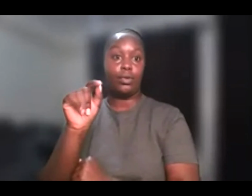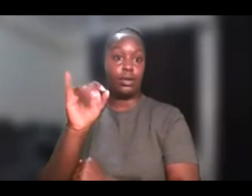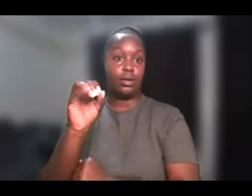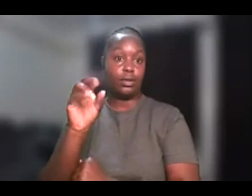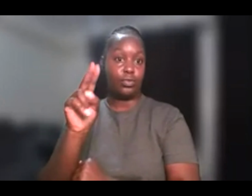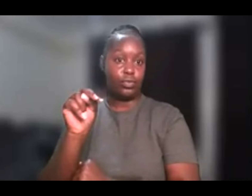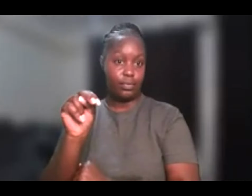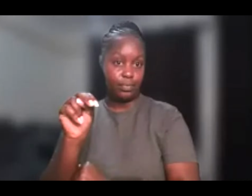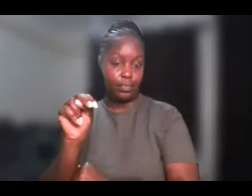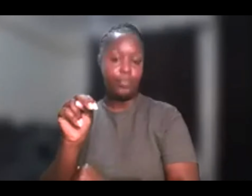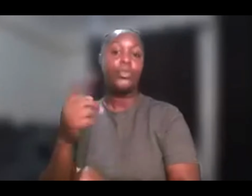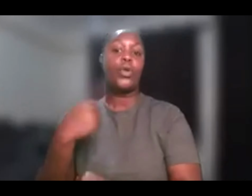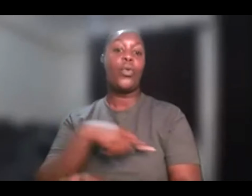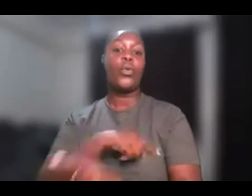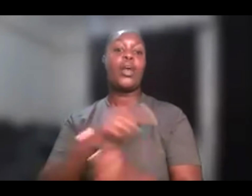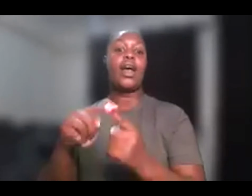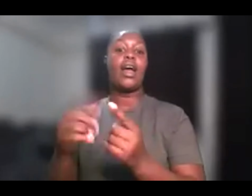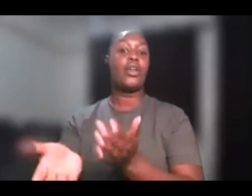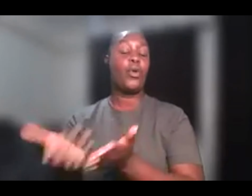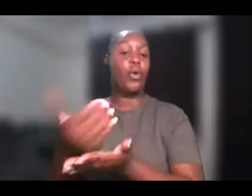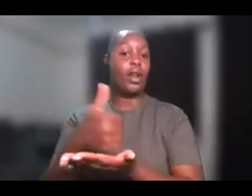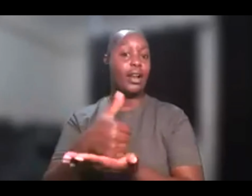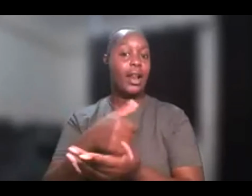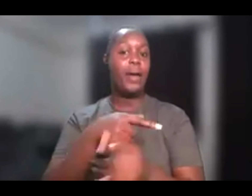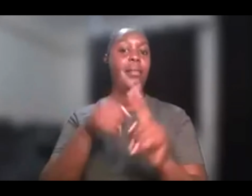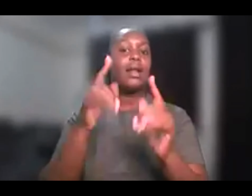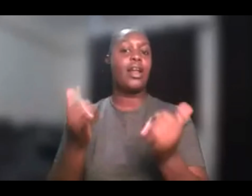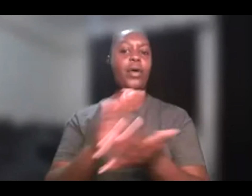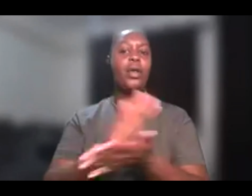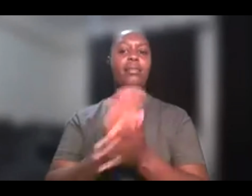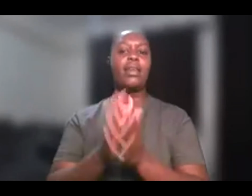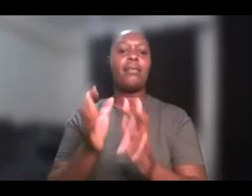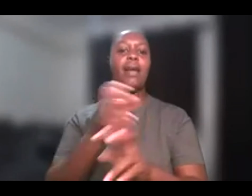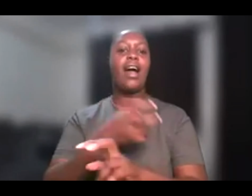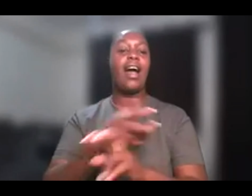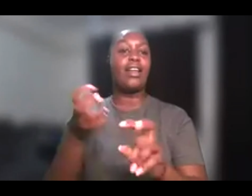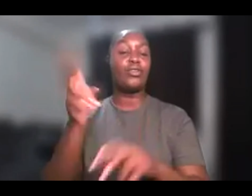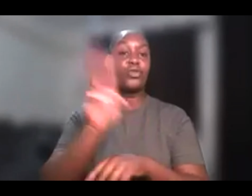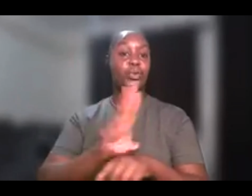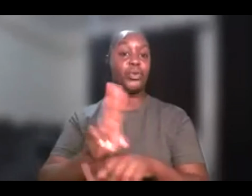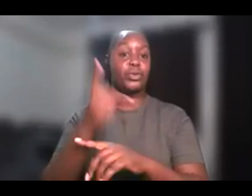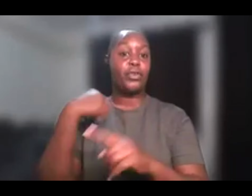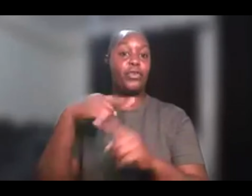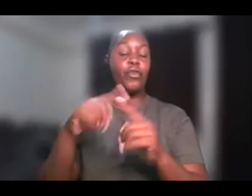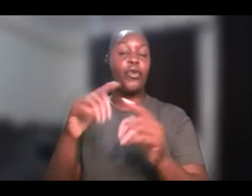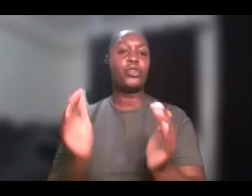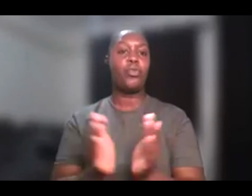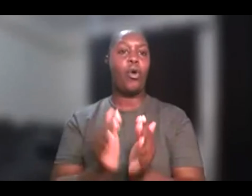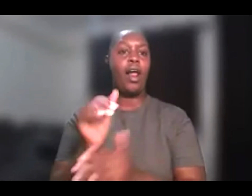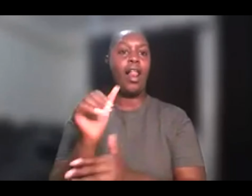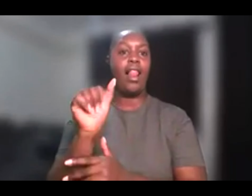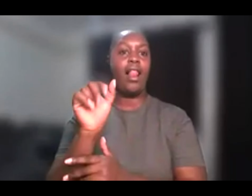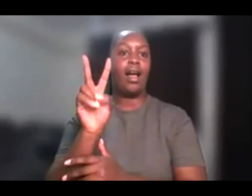also hard to use directly for small avatar production. And finally, we have the challenge of